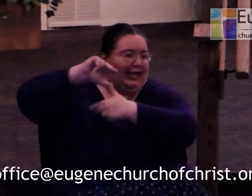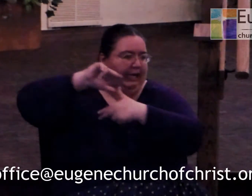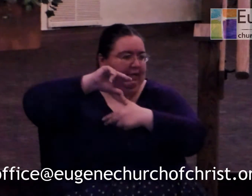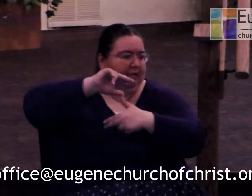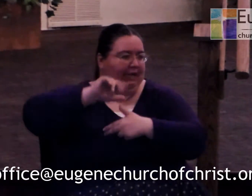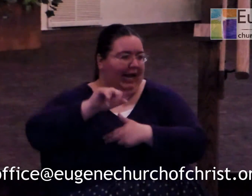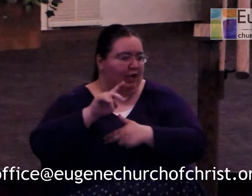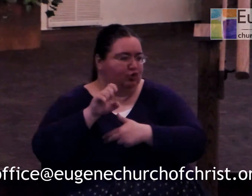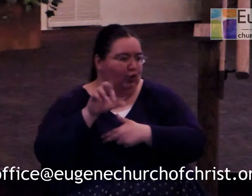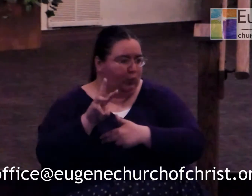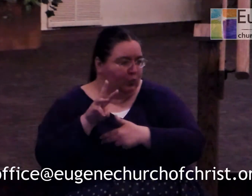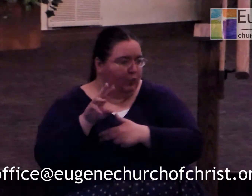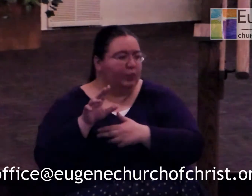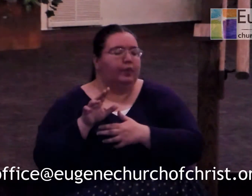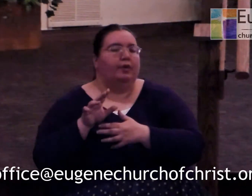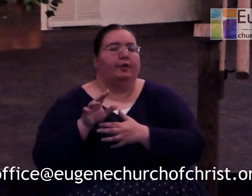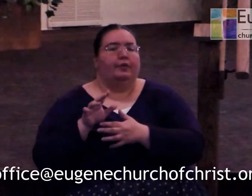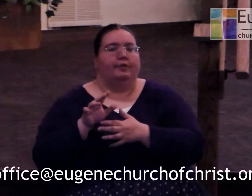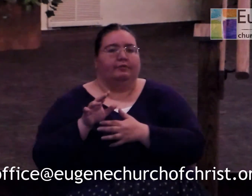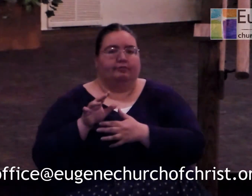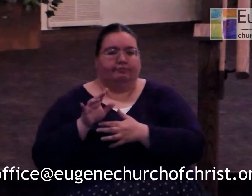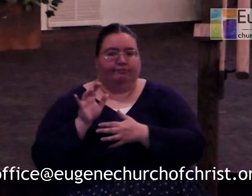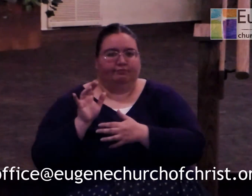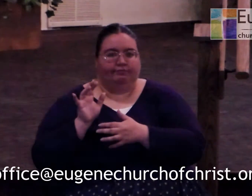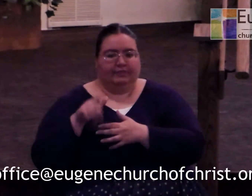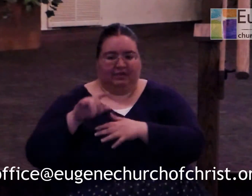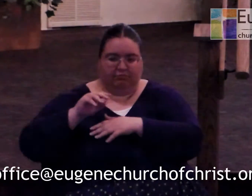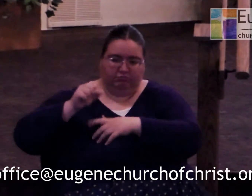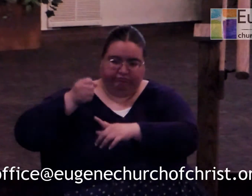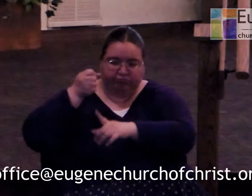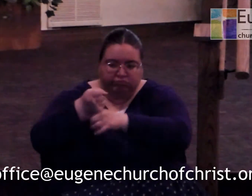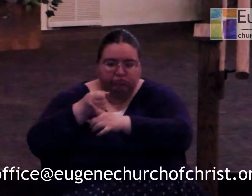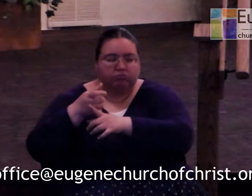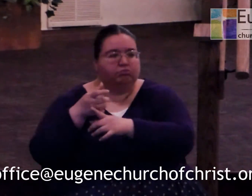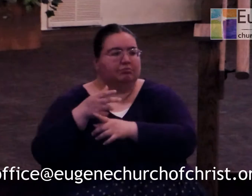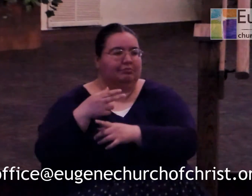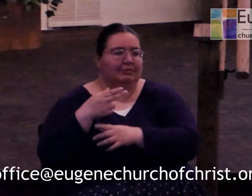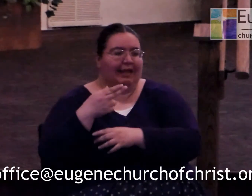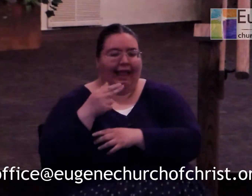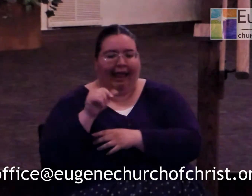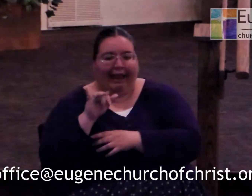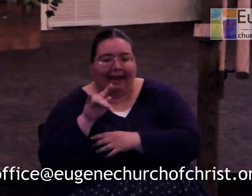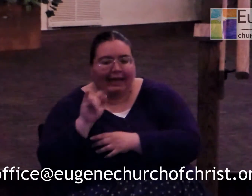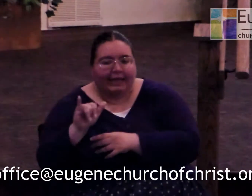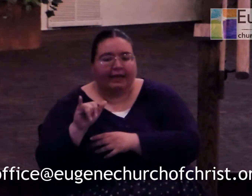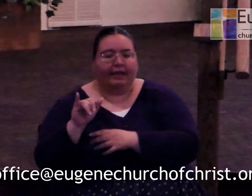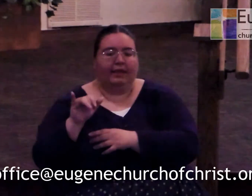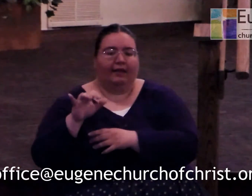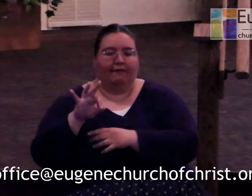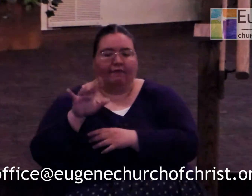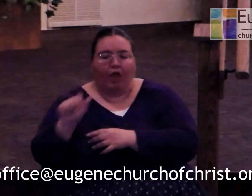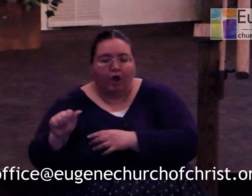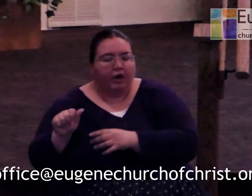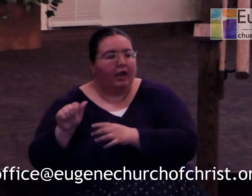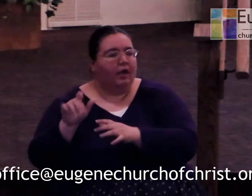Carolinas and the Bahamas and all these places where that hurricane has had some kind of an effect. And that, I love to see people rally around things like